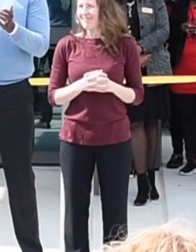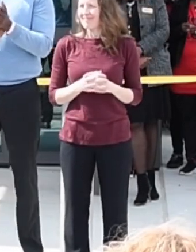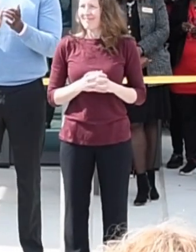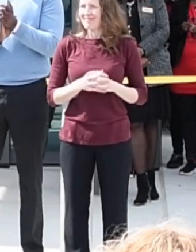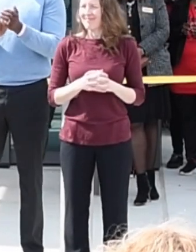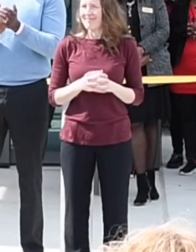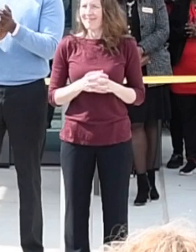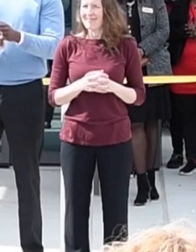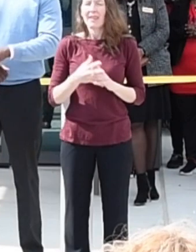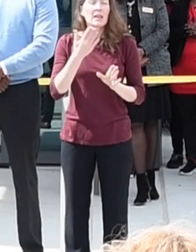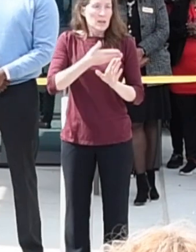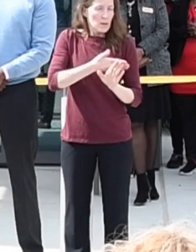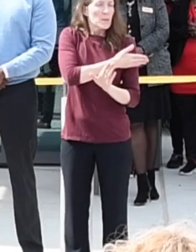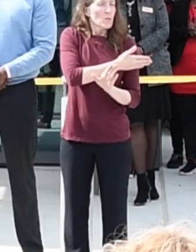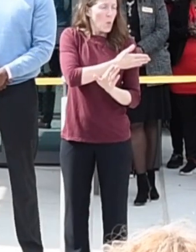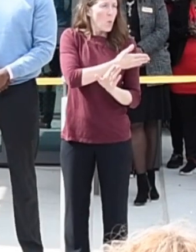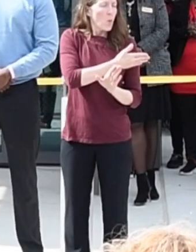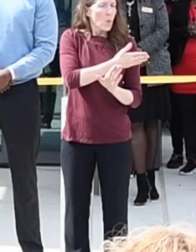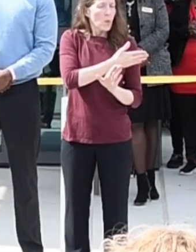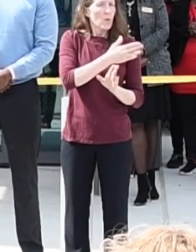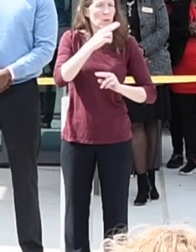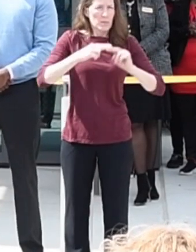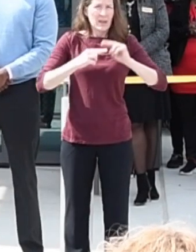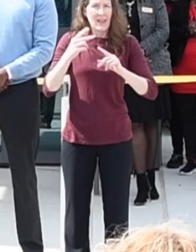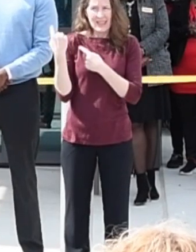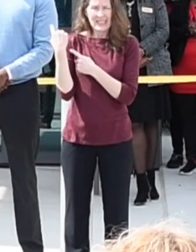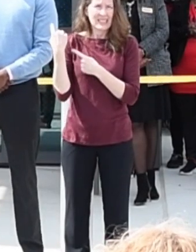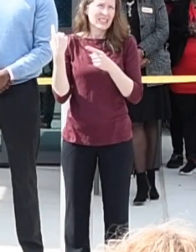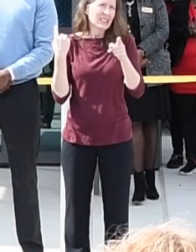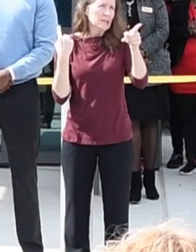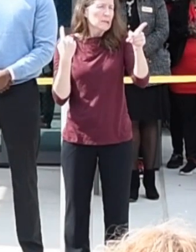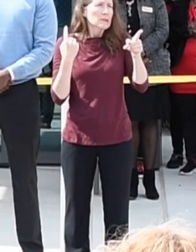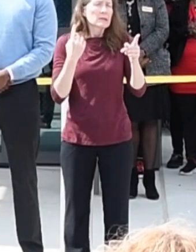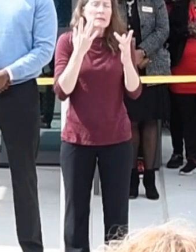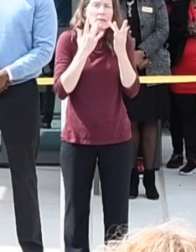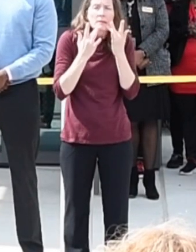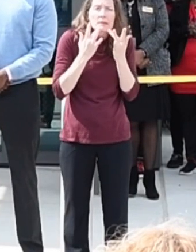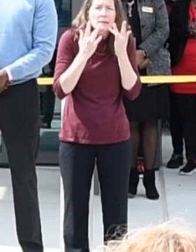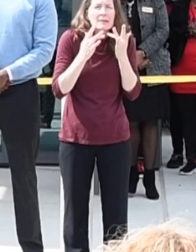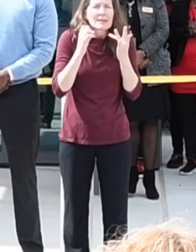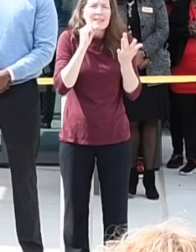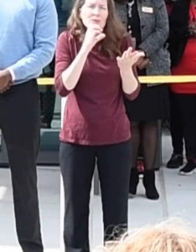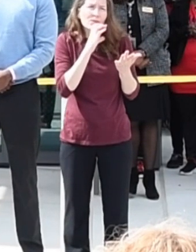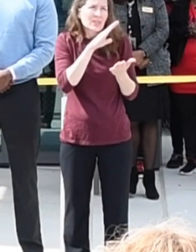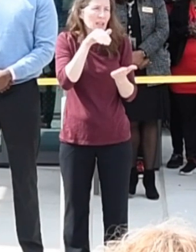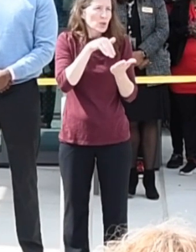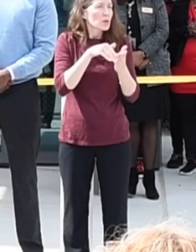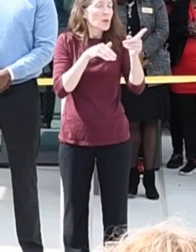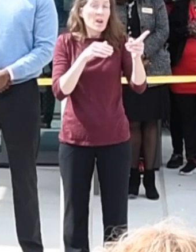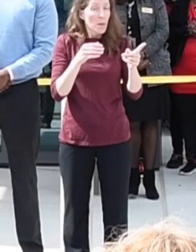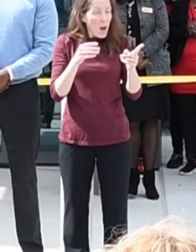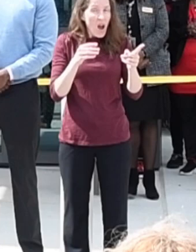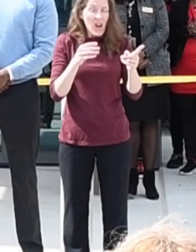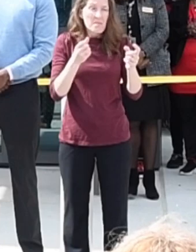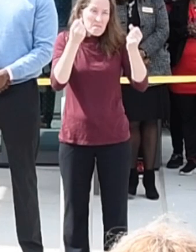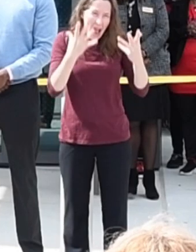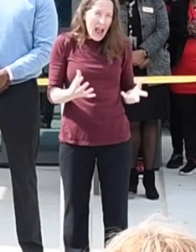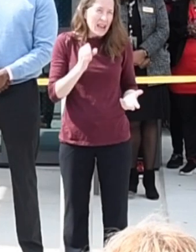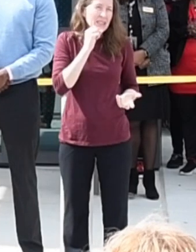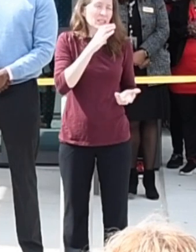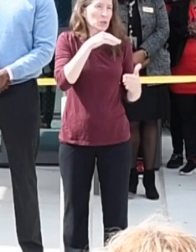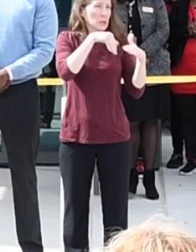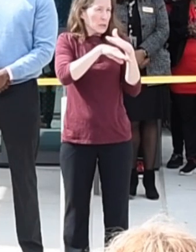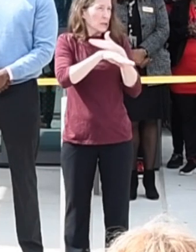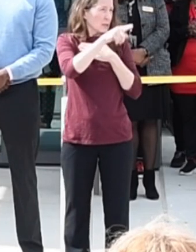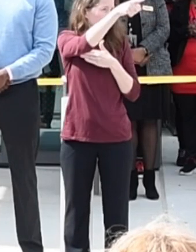Before this was built, the Cramp Senior Center was used by more seniors than any other and served